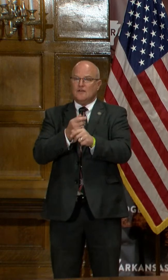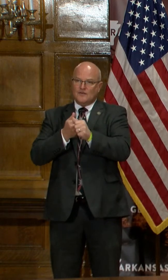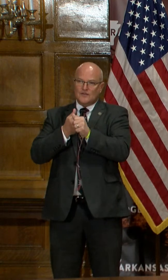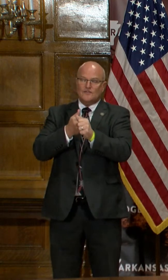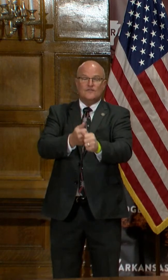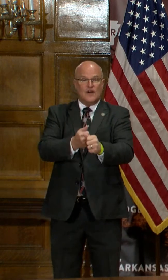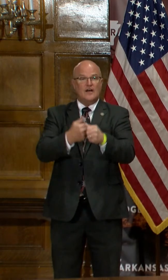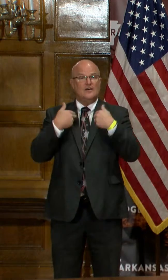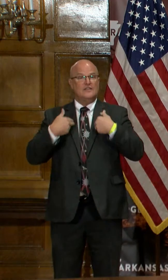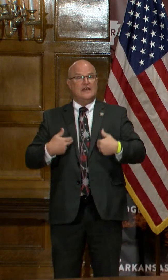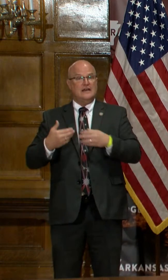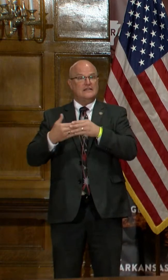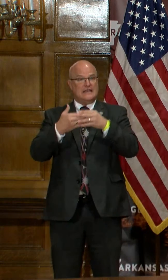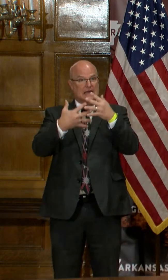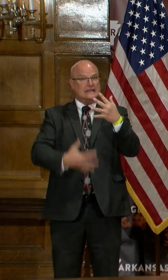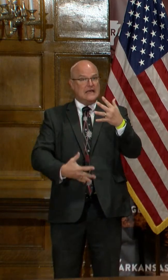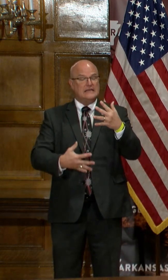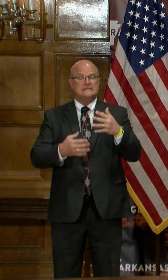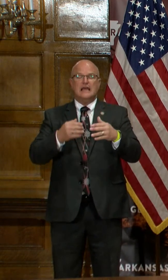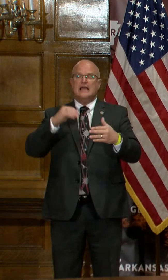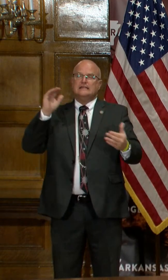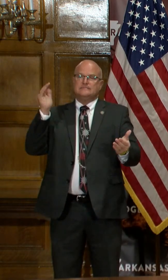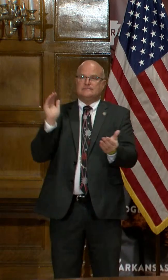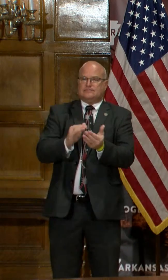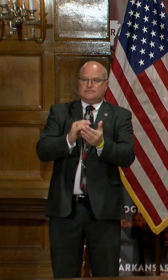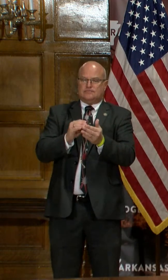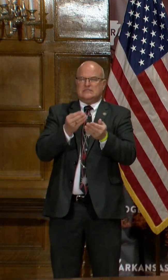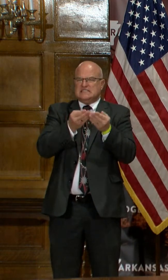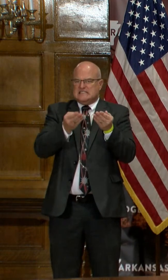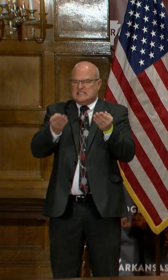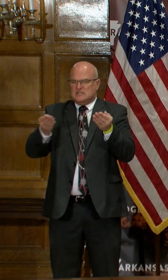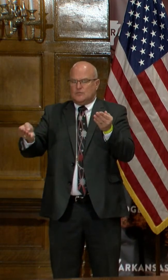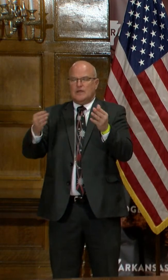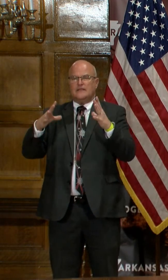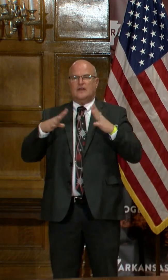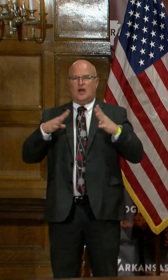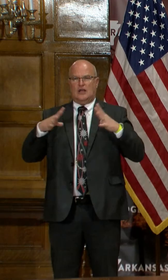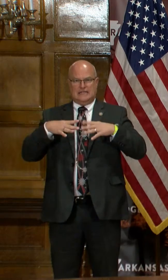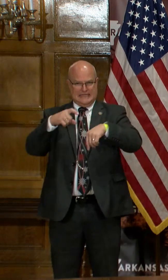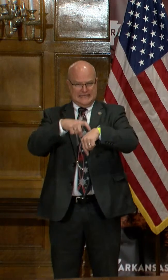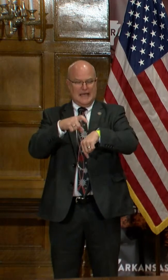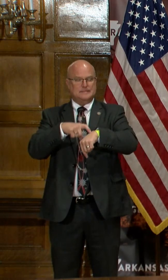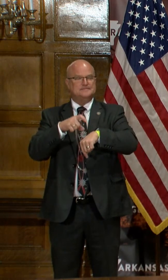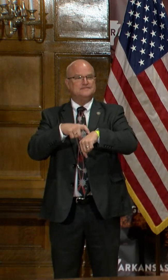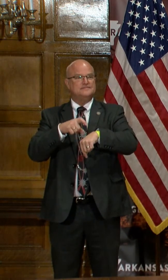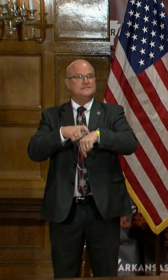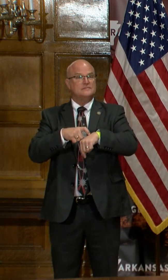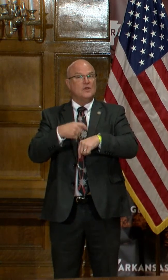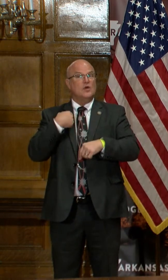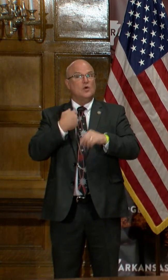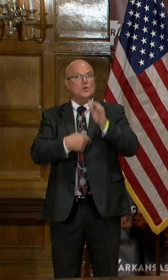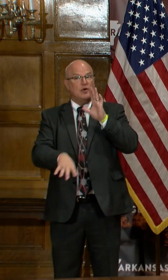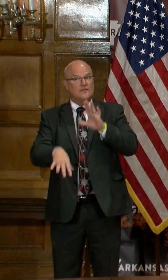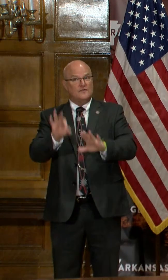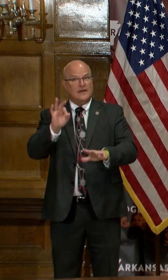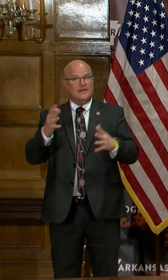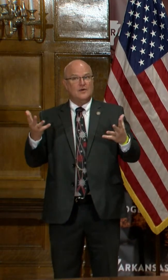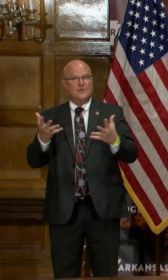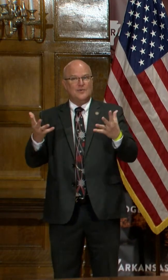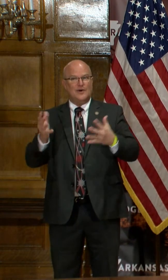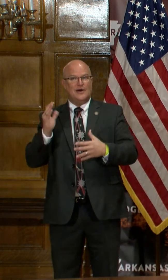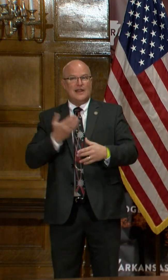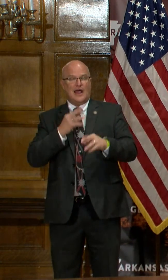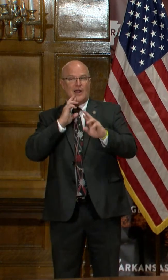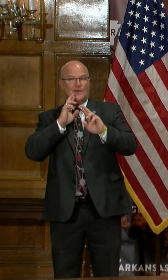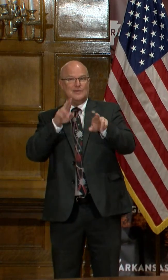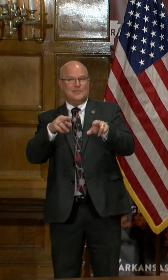the health guidelines and to minimize the spread during the holiday season. We'll find out what our